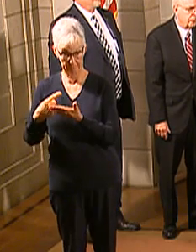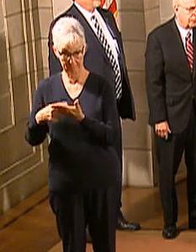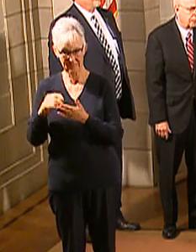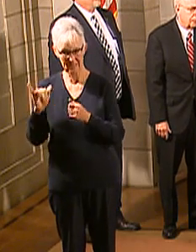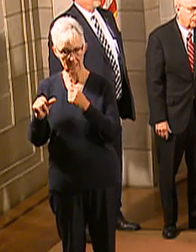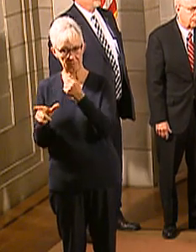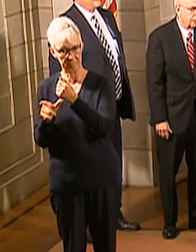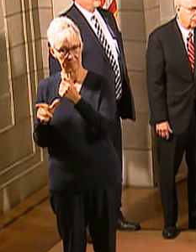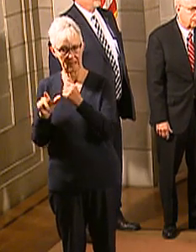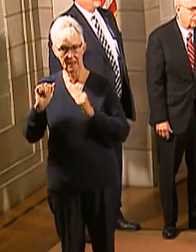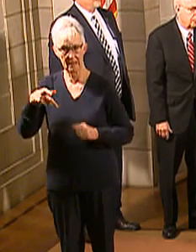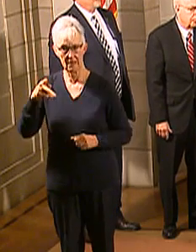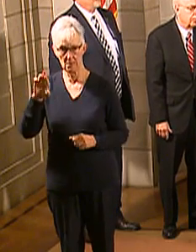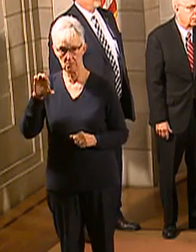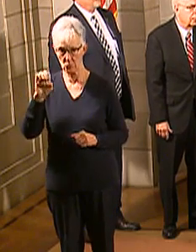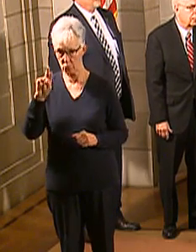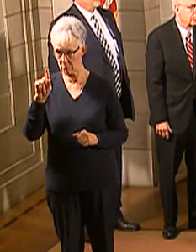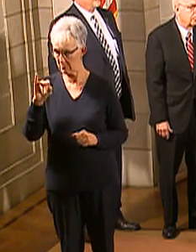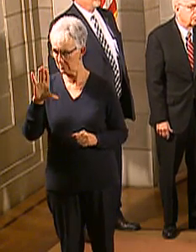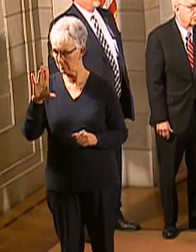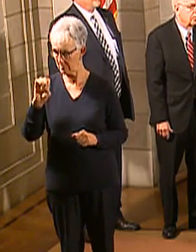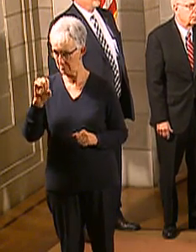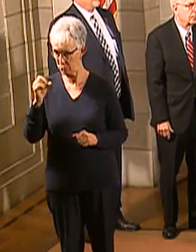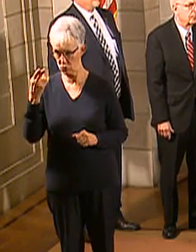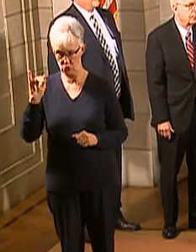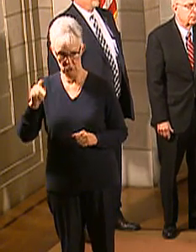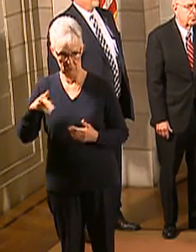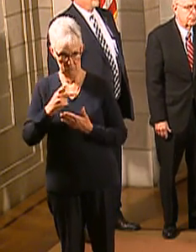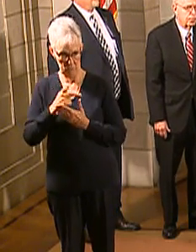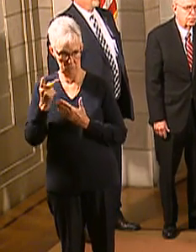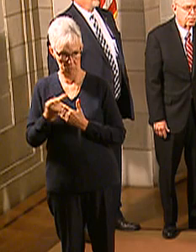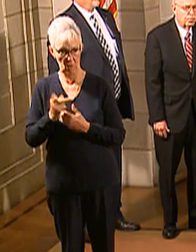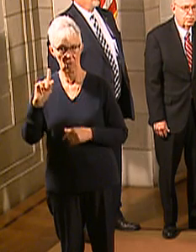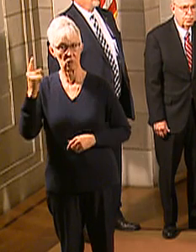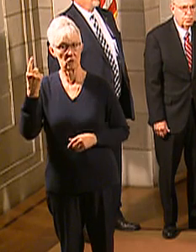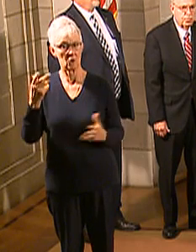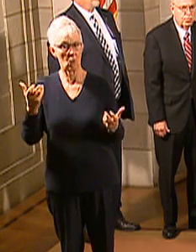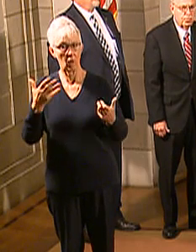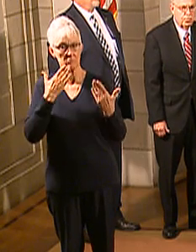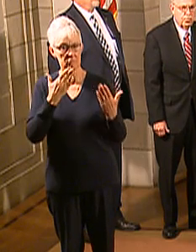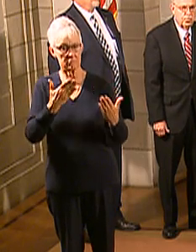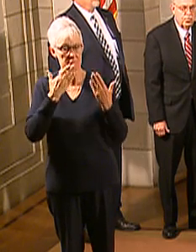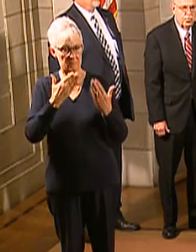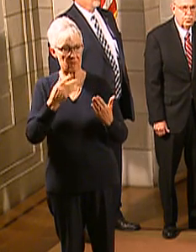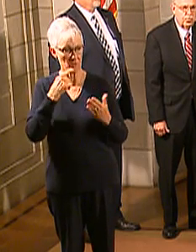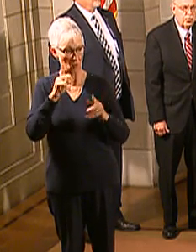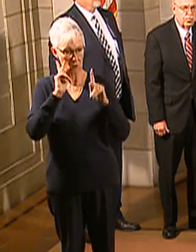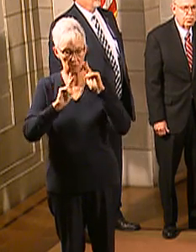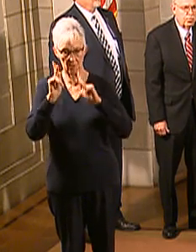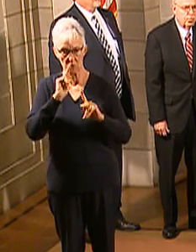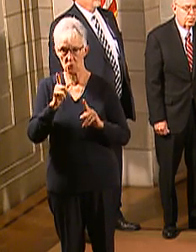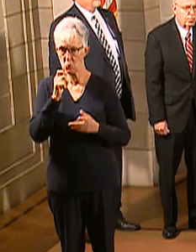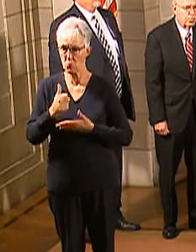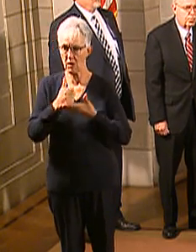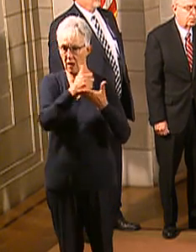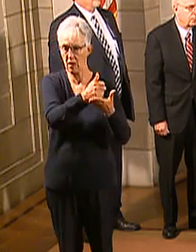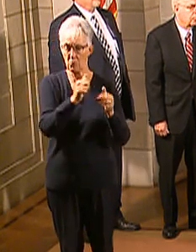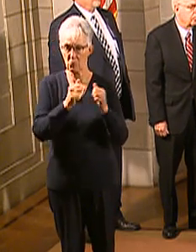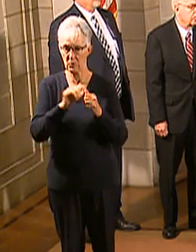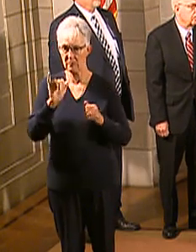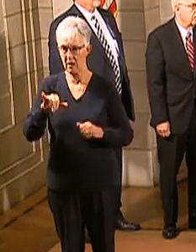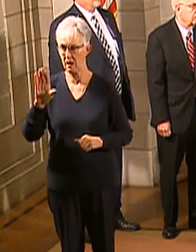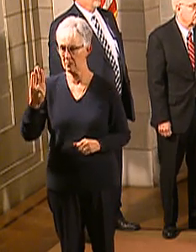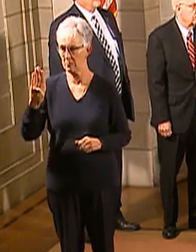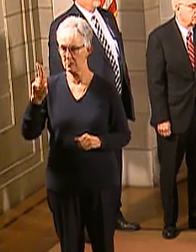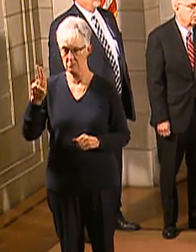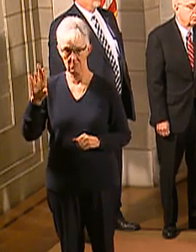do want to start by just talking about saying thanks to the folks who helped out with the Buffalo Creek fire. That was a